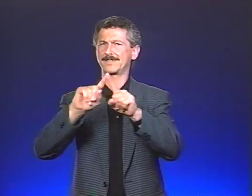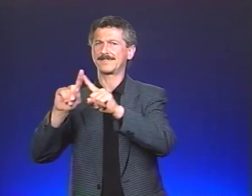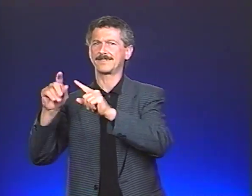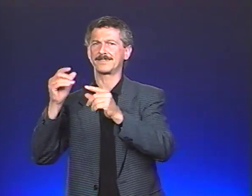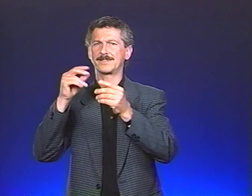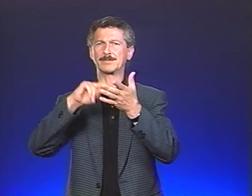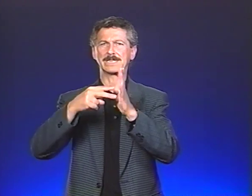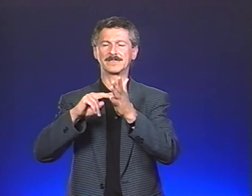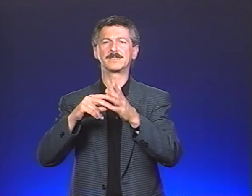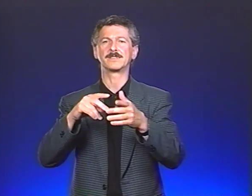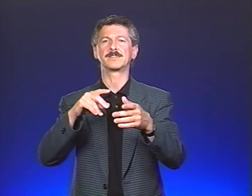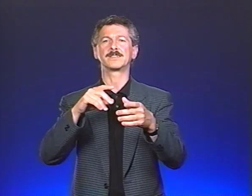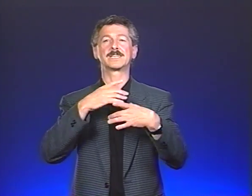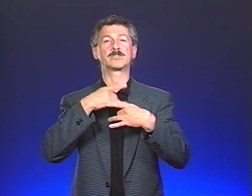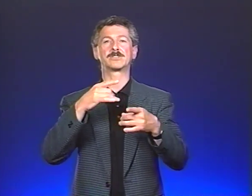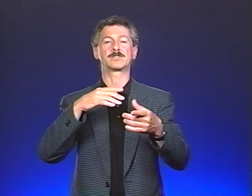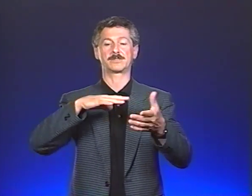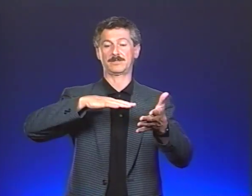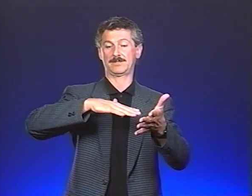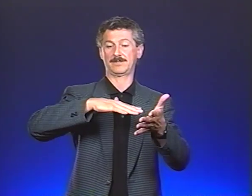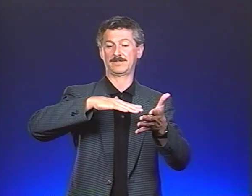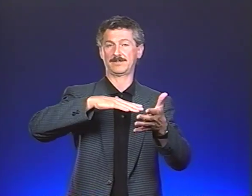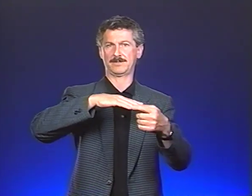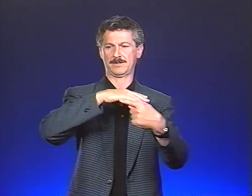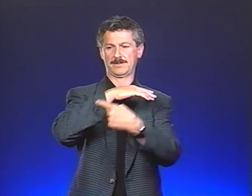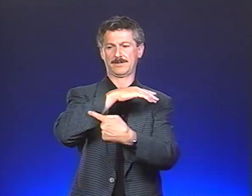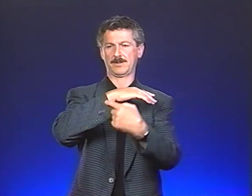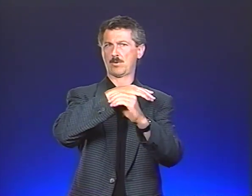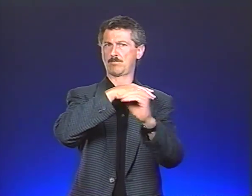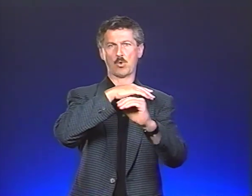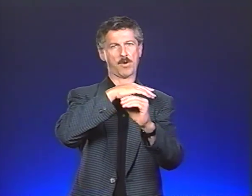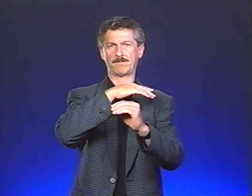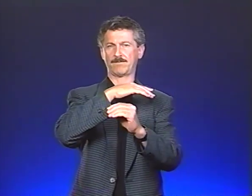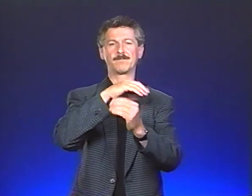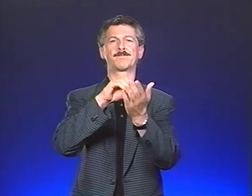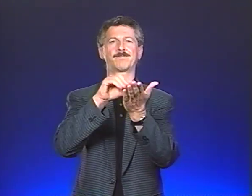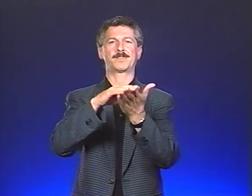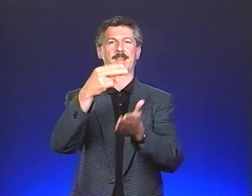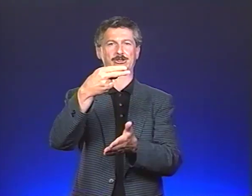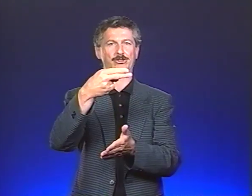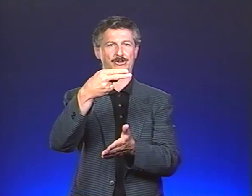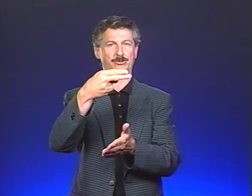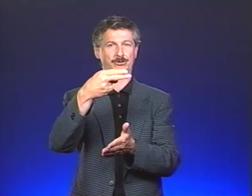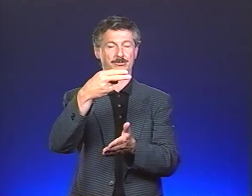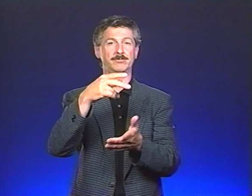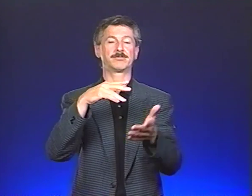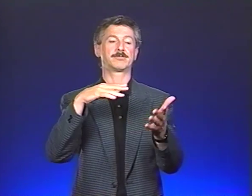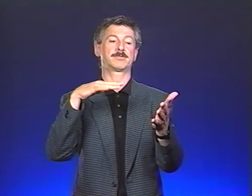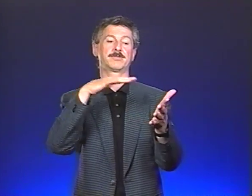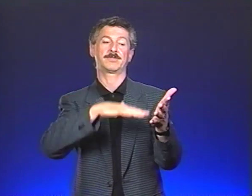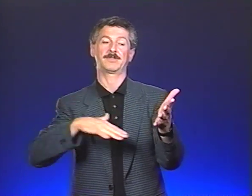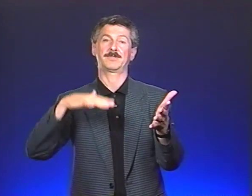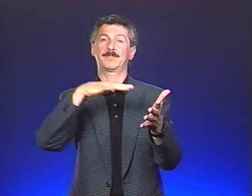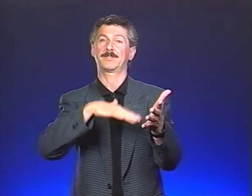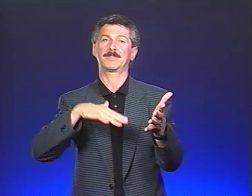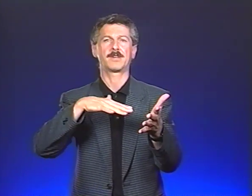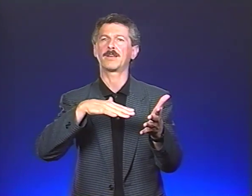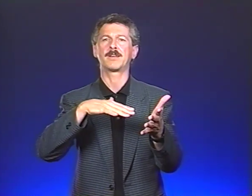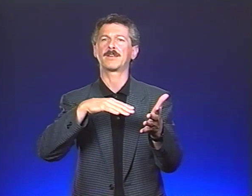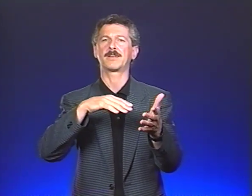We see that these different movements convey different meanings in the sign. The base sign for study does not move. We would call that a hold sign. But